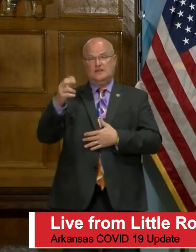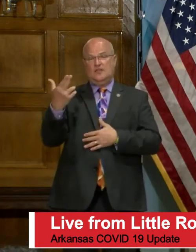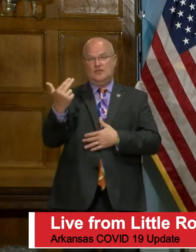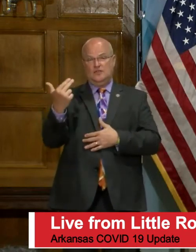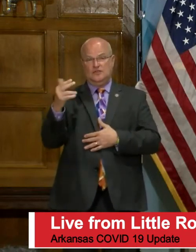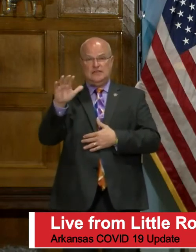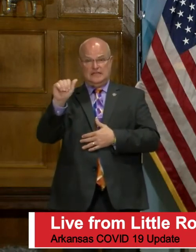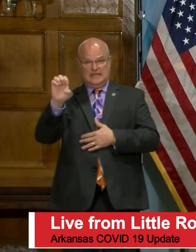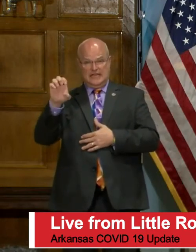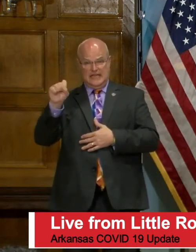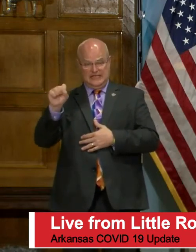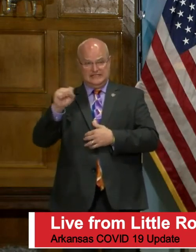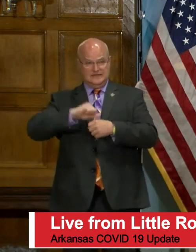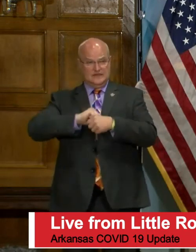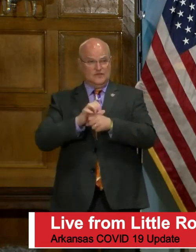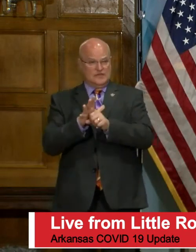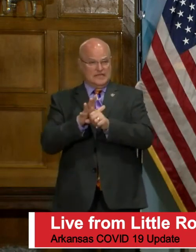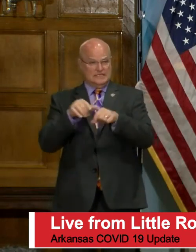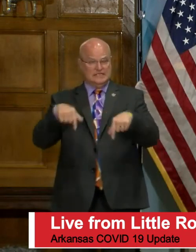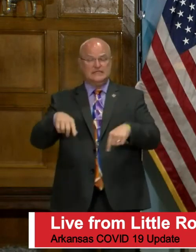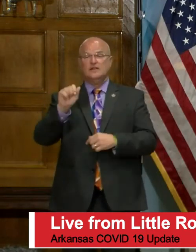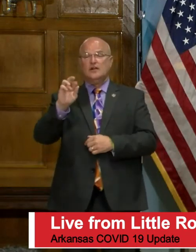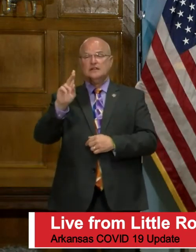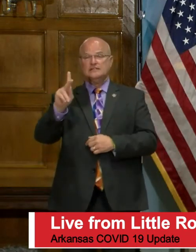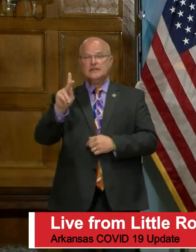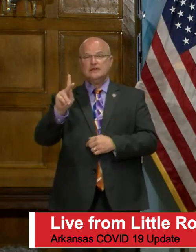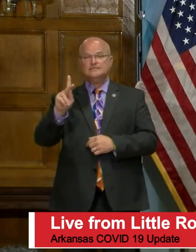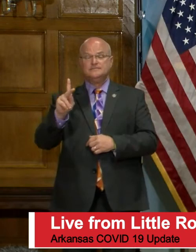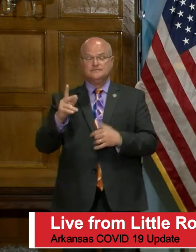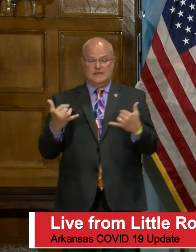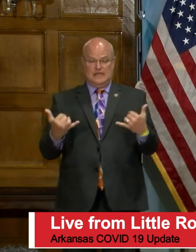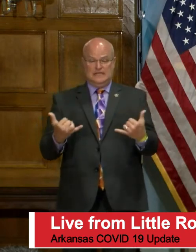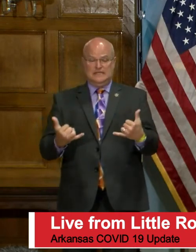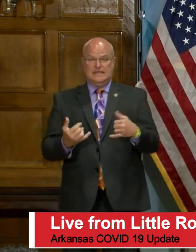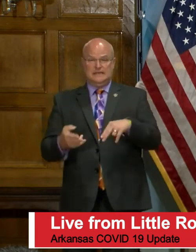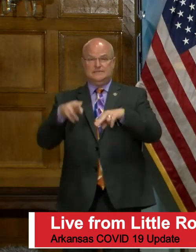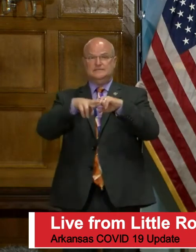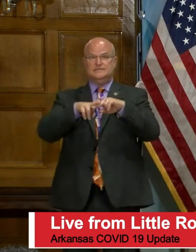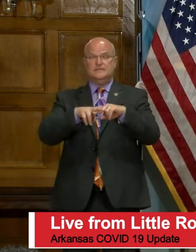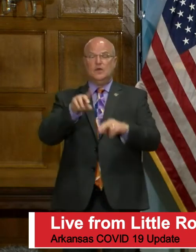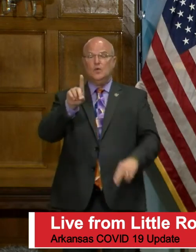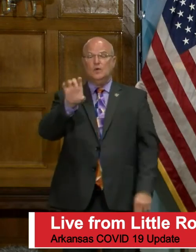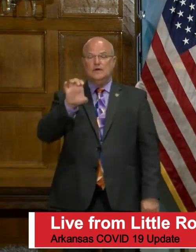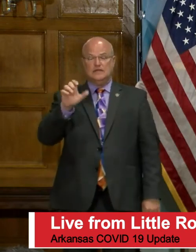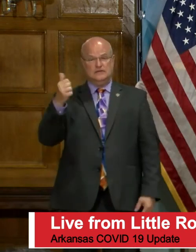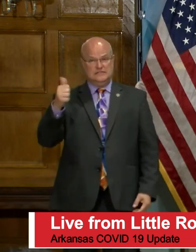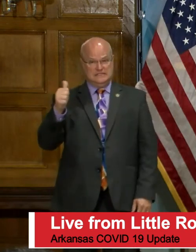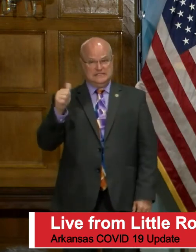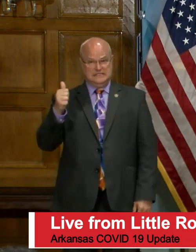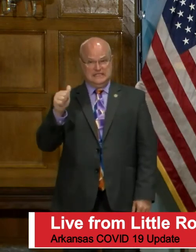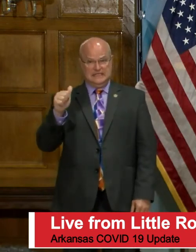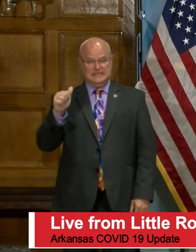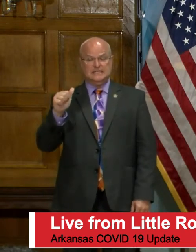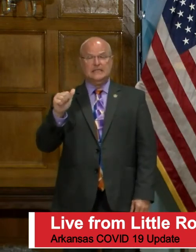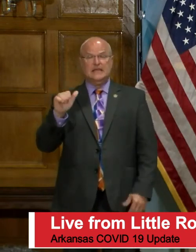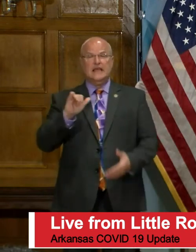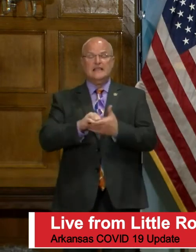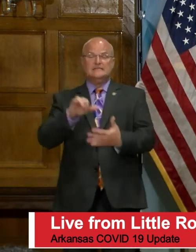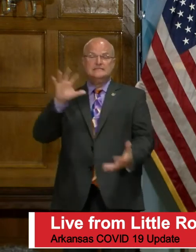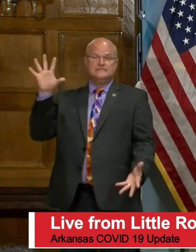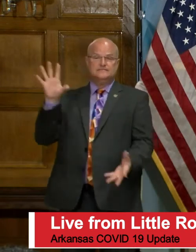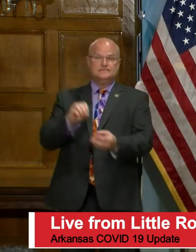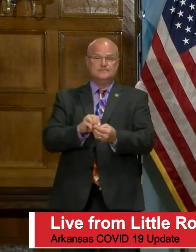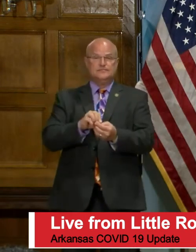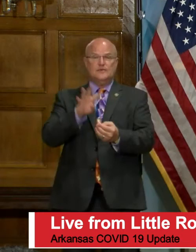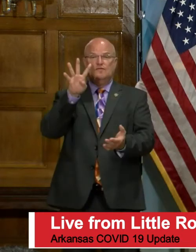4,813 cases of COVID-19 in Arkansas. Today we're up an additional 110 cases. That brings us